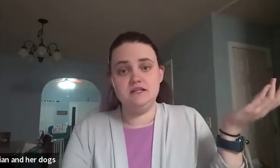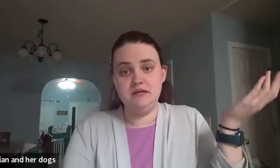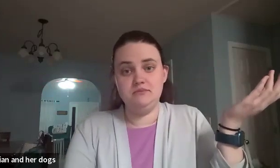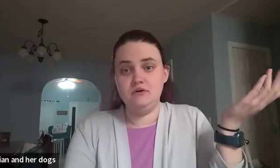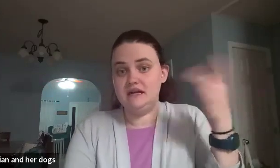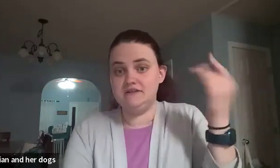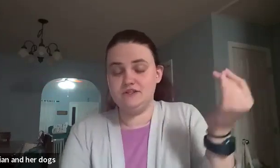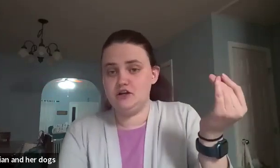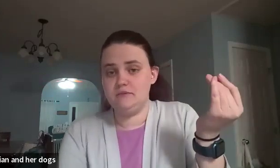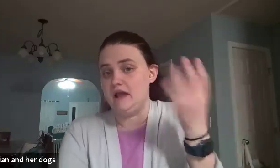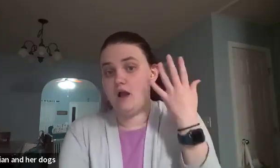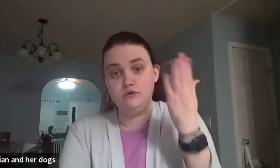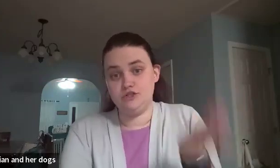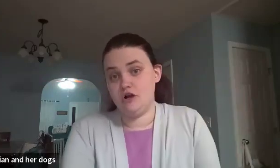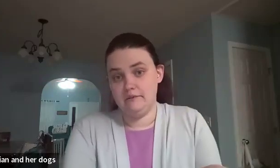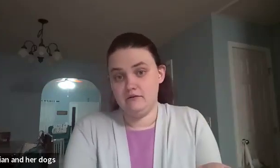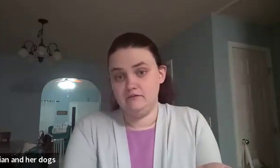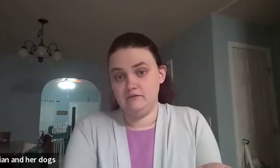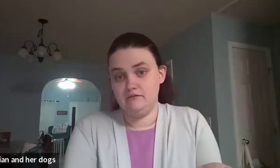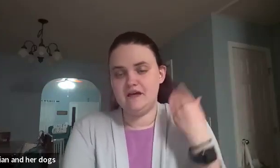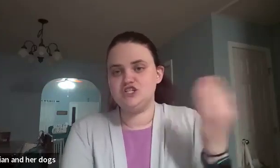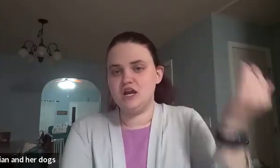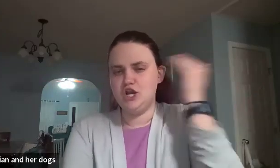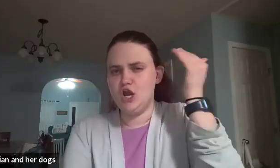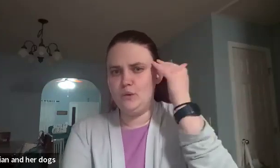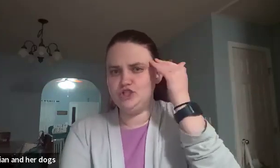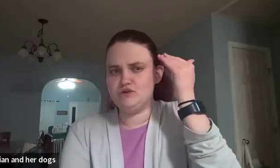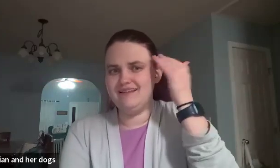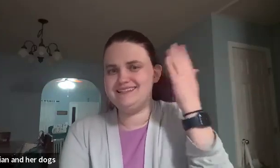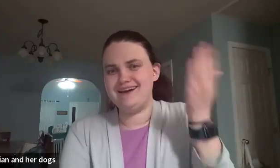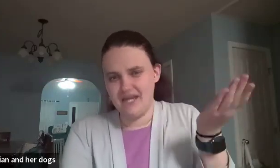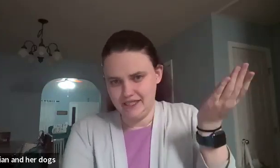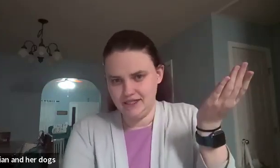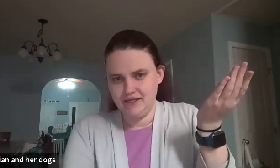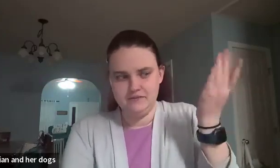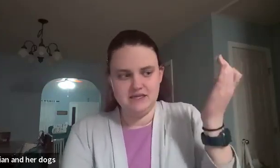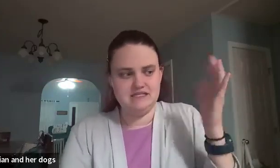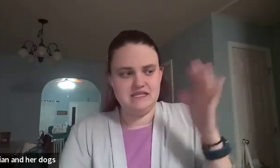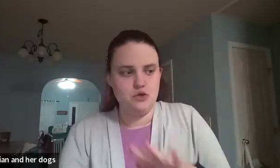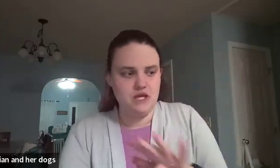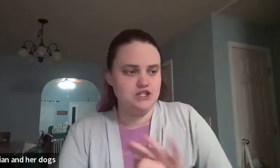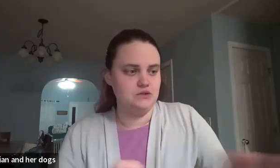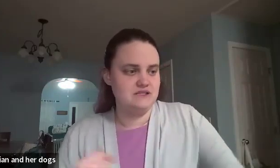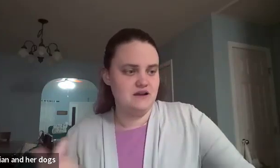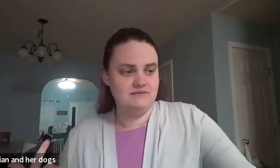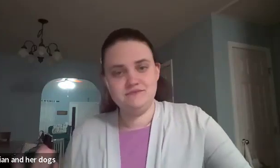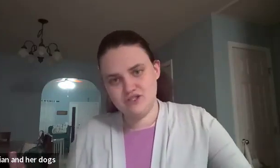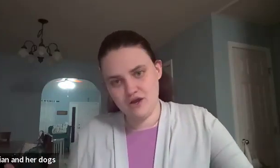sign to people in a different state are gonna be like, I don't know what you're talking about. Like that's just not a known generalized sign because it's a locational sign.